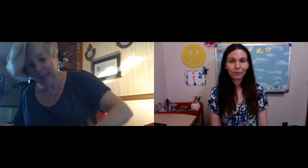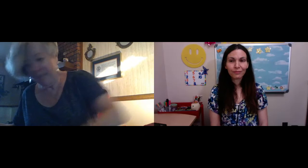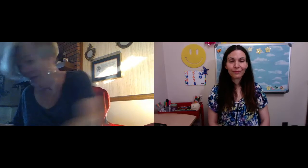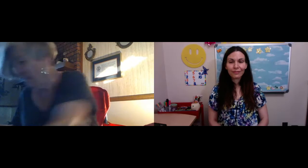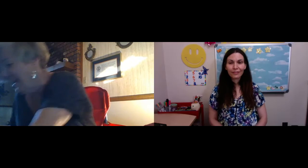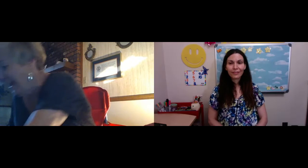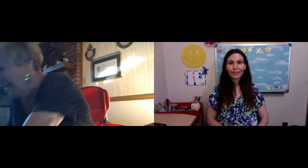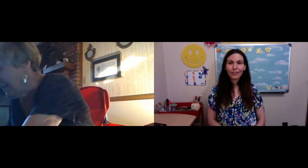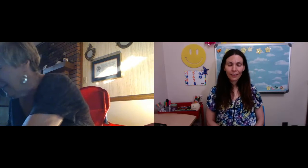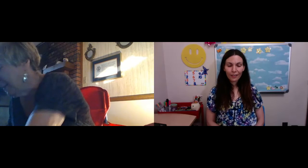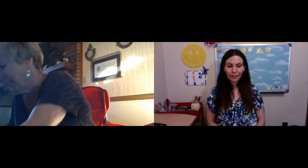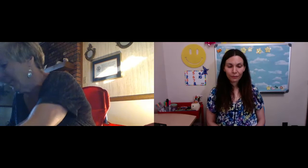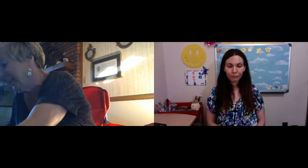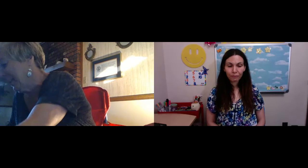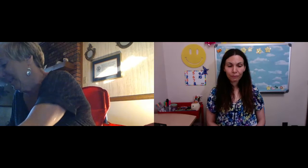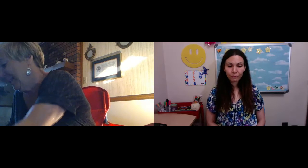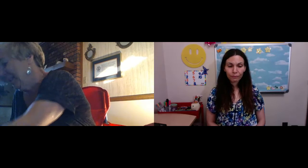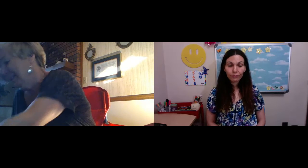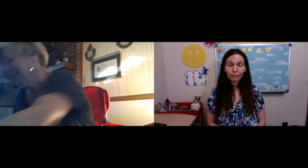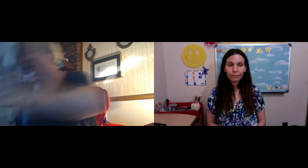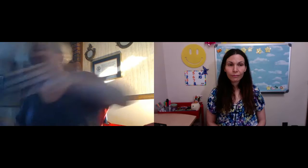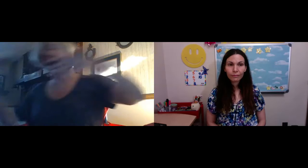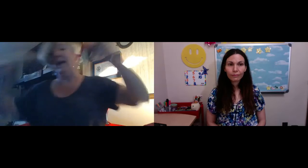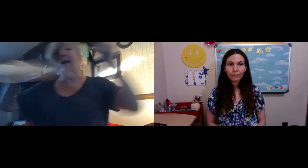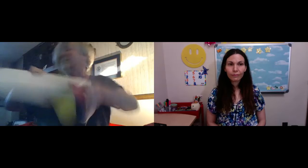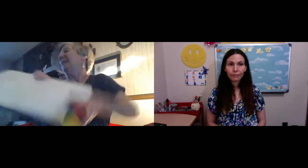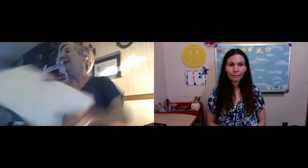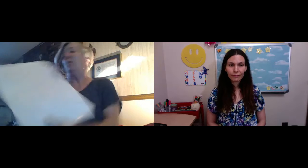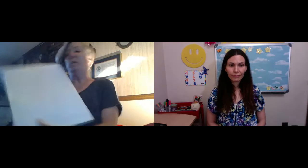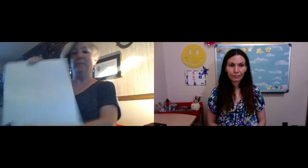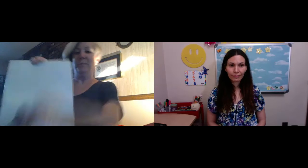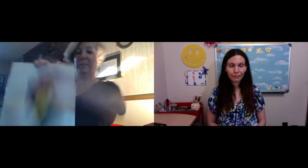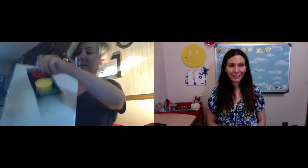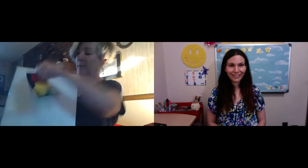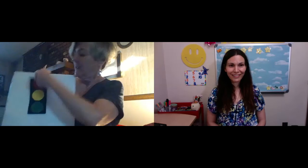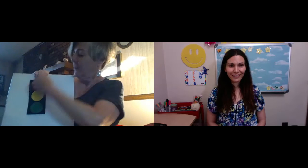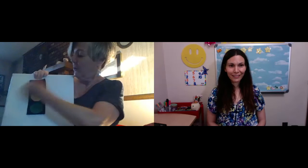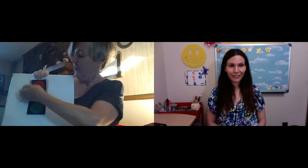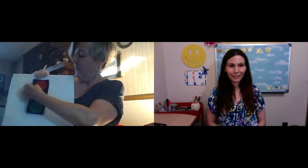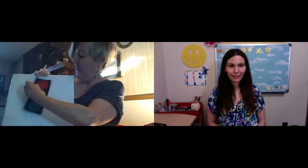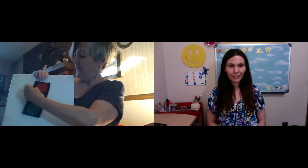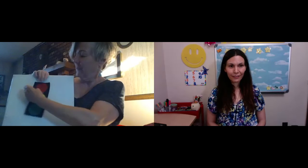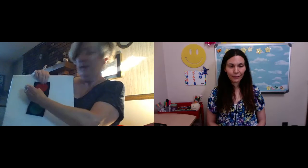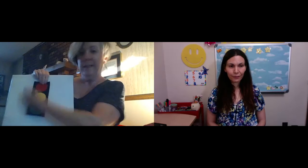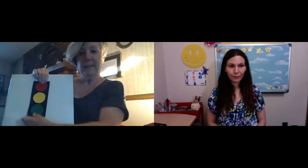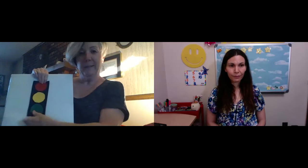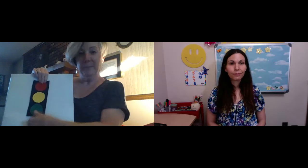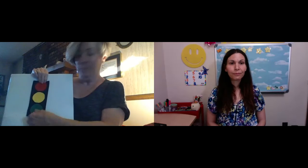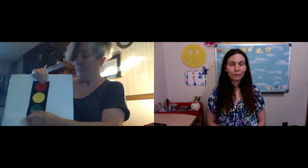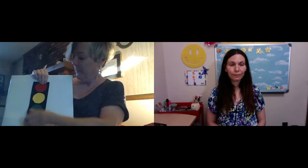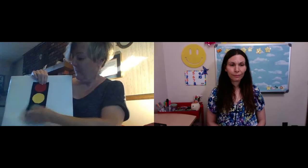we have up next, we have our traffic